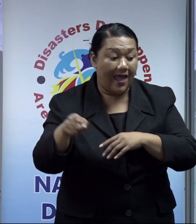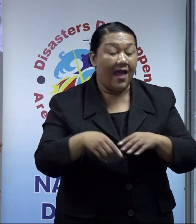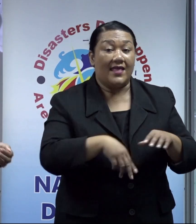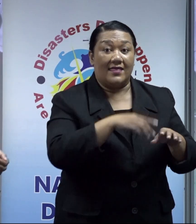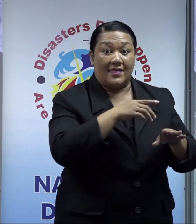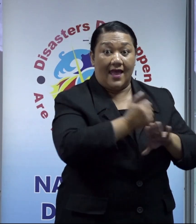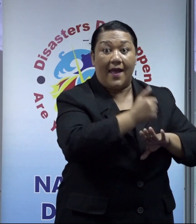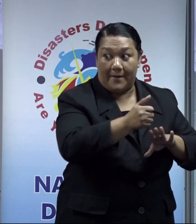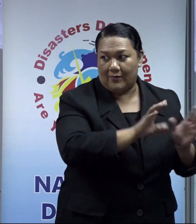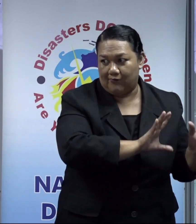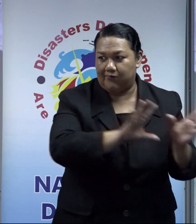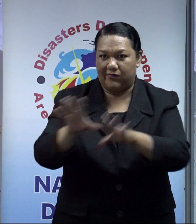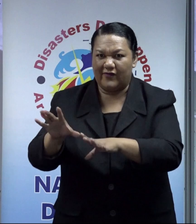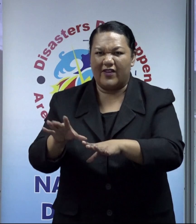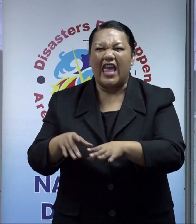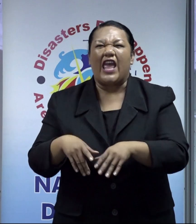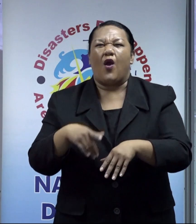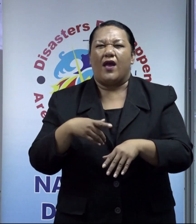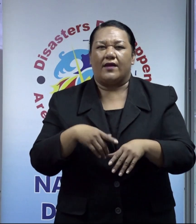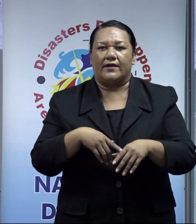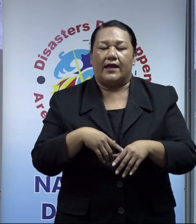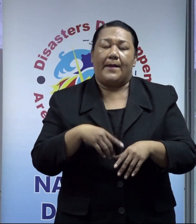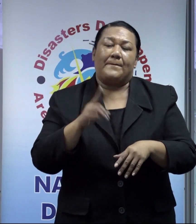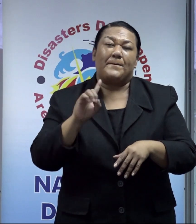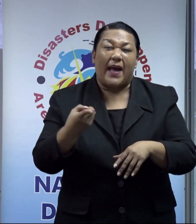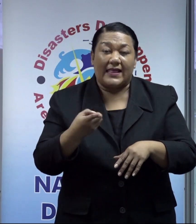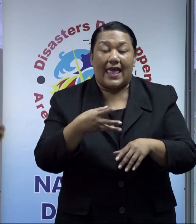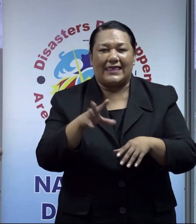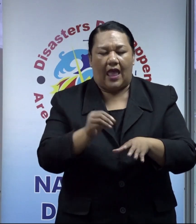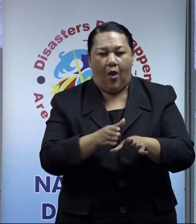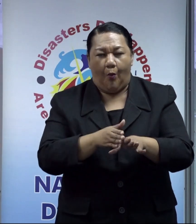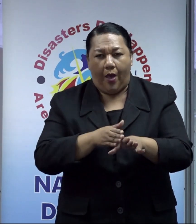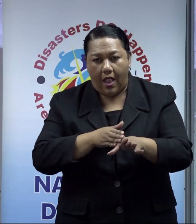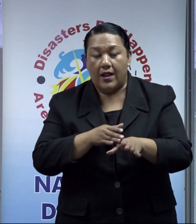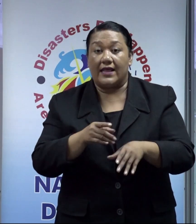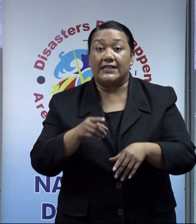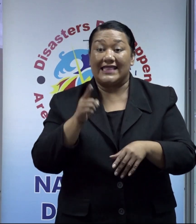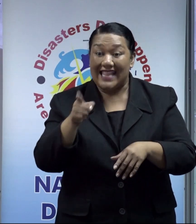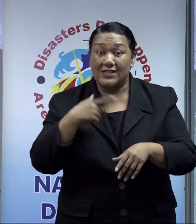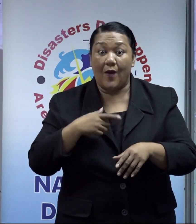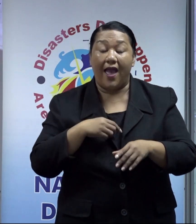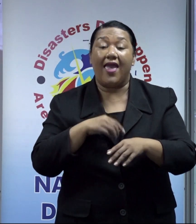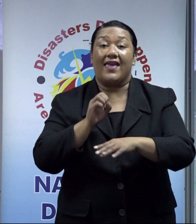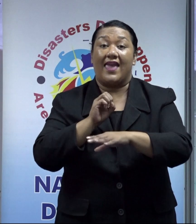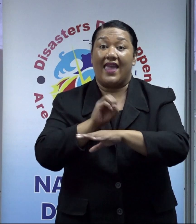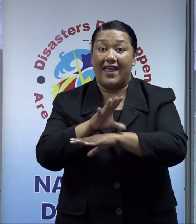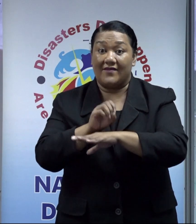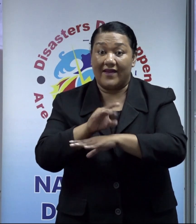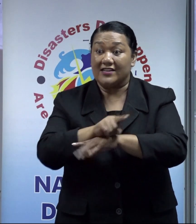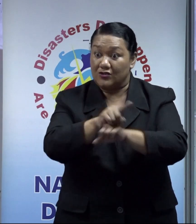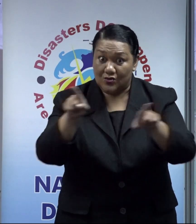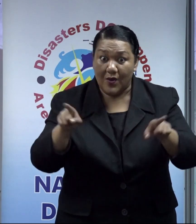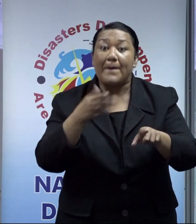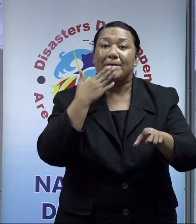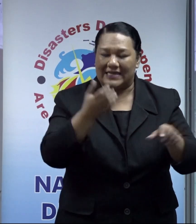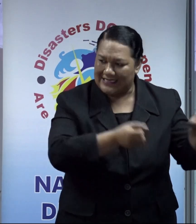So that does take a while. And therefore, asking generals of the public, if you do move to the evacuation center, please take enough food that can last